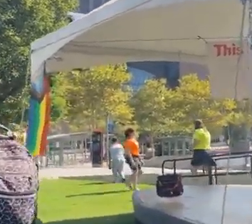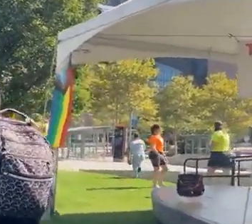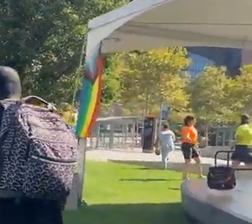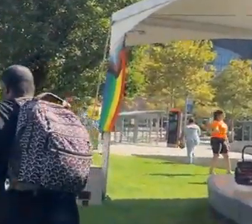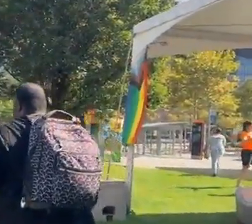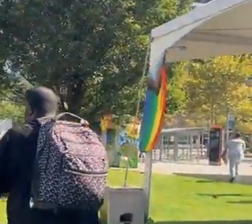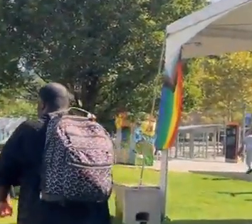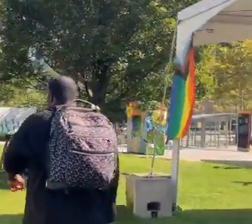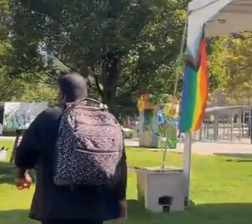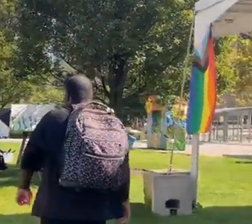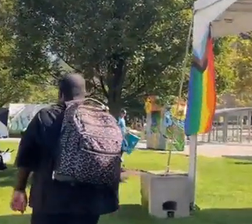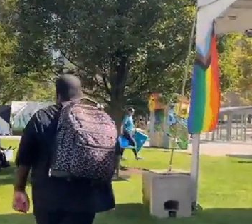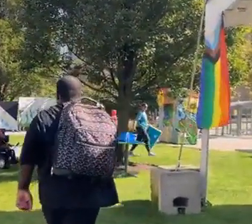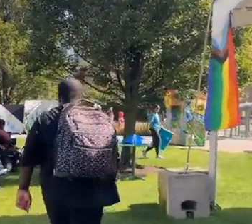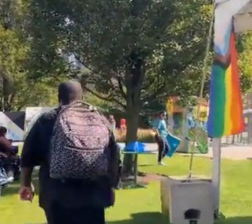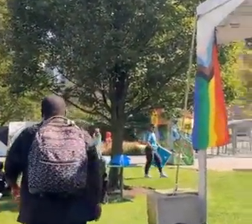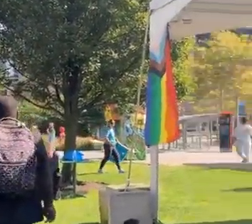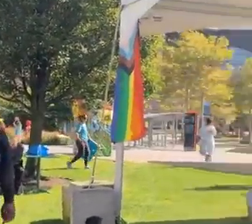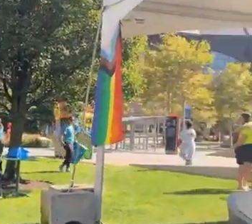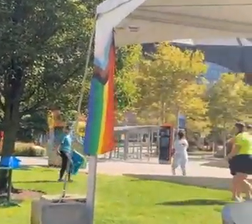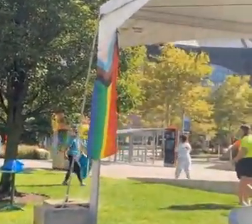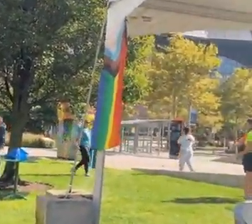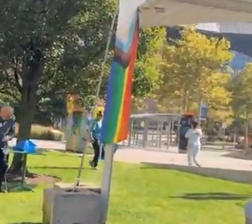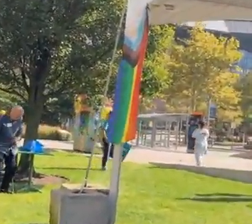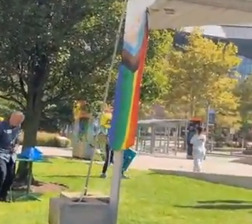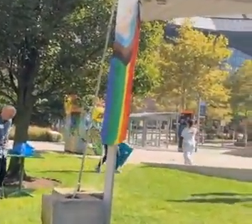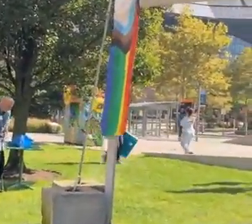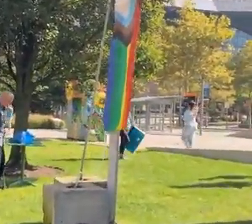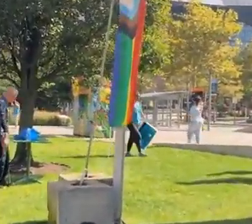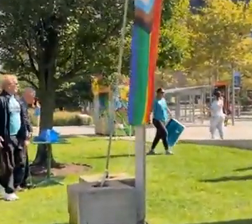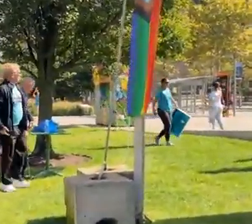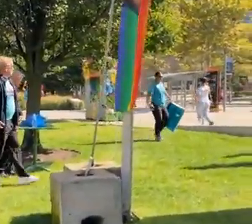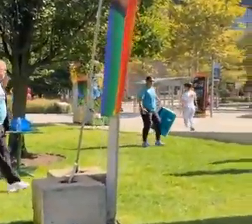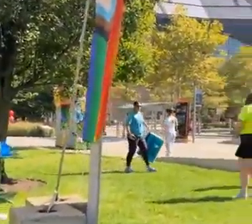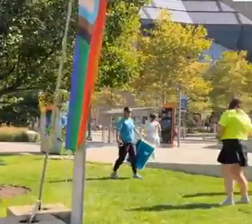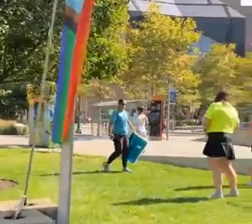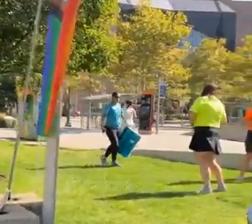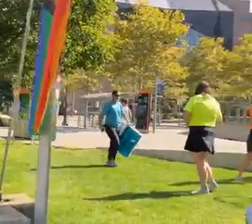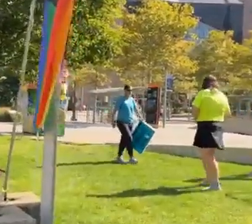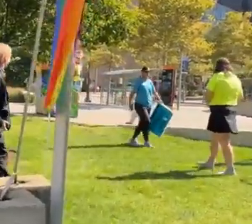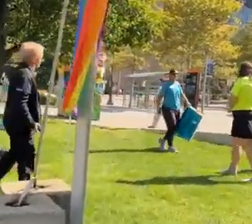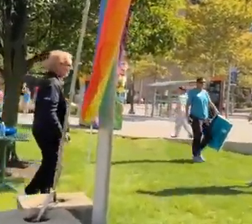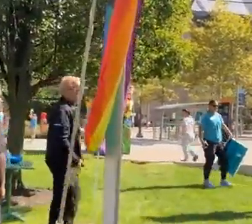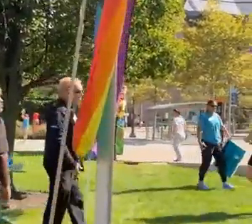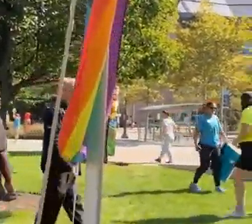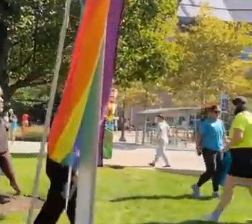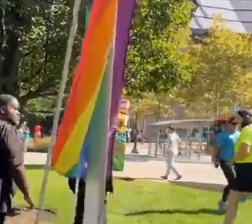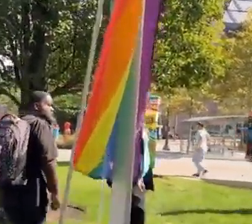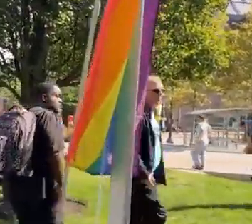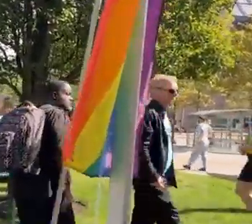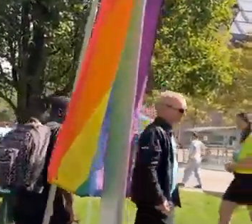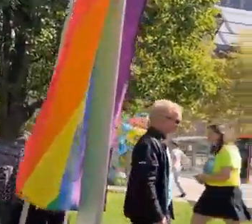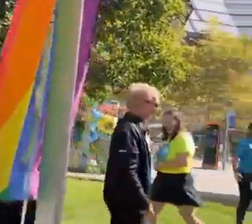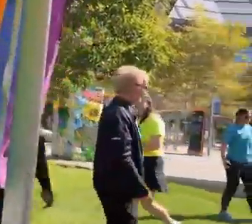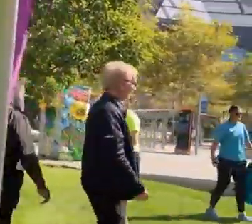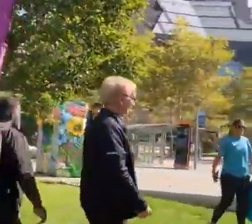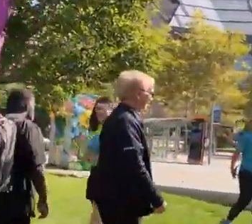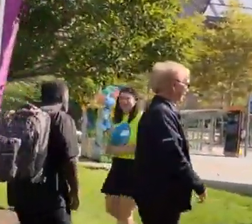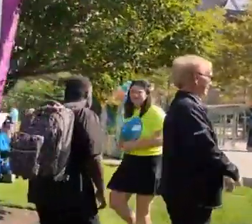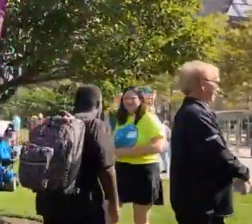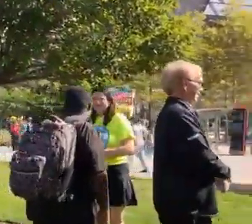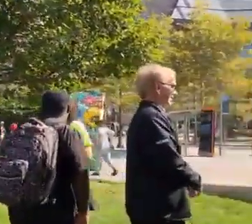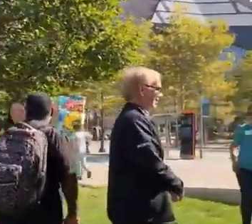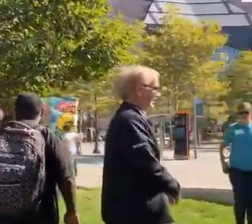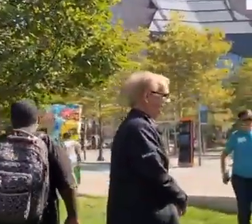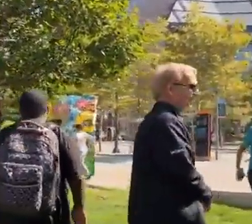right direction. We're going to gather behind the big banner. And when we got enough people up